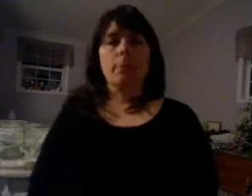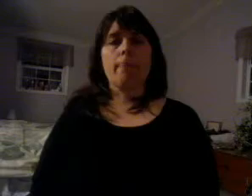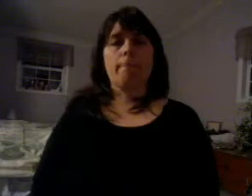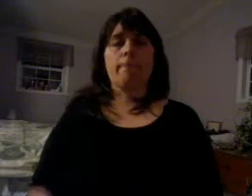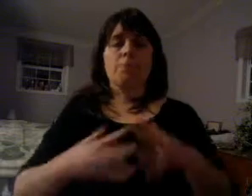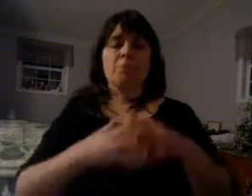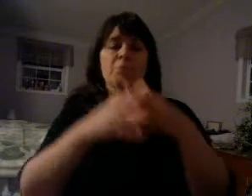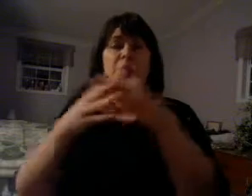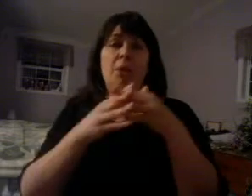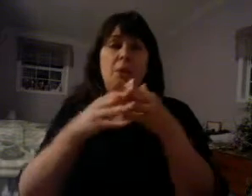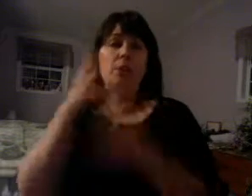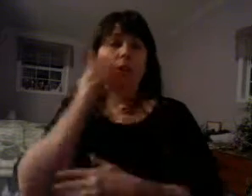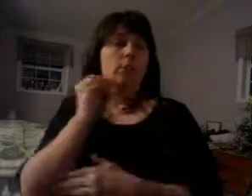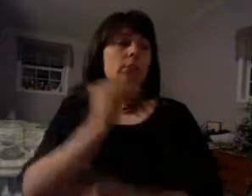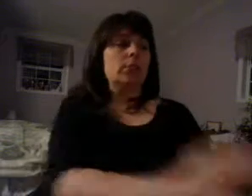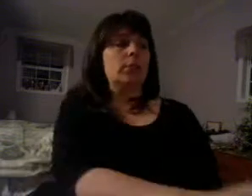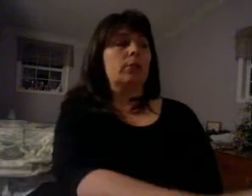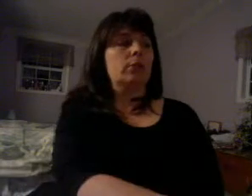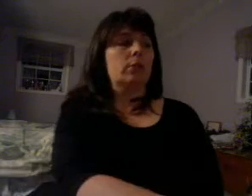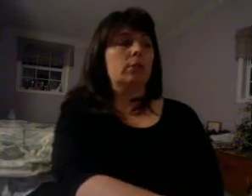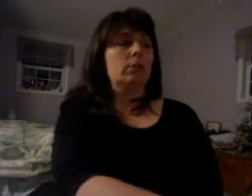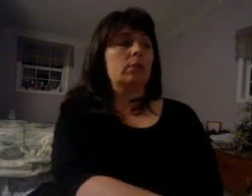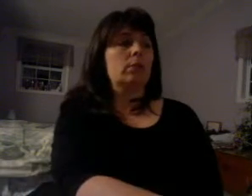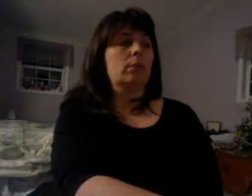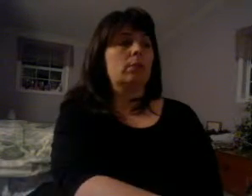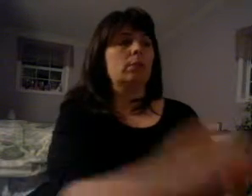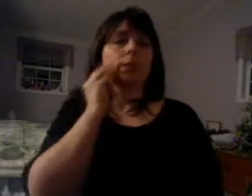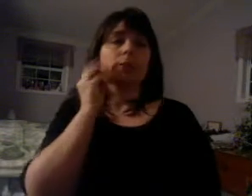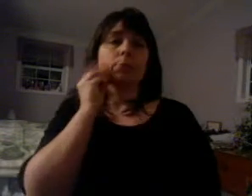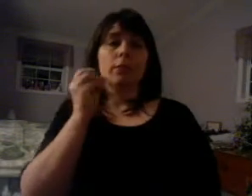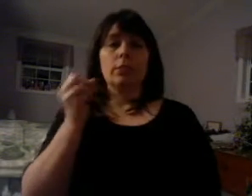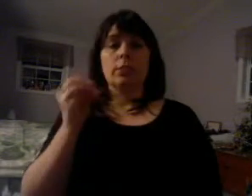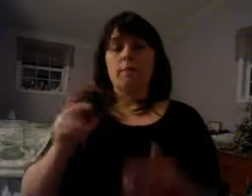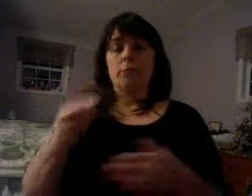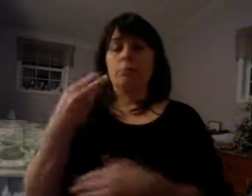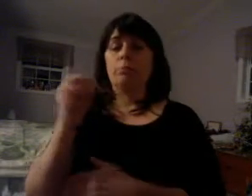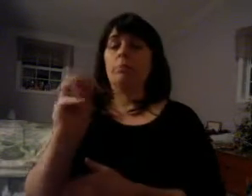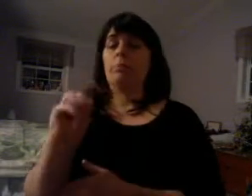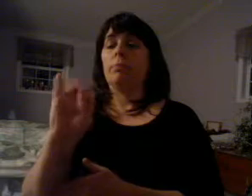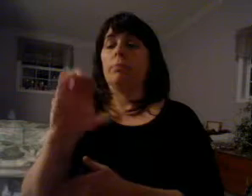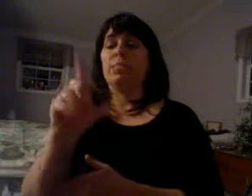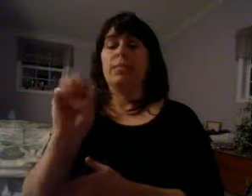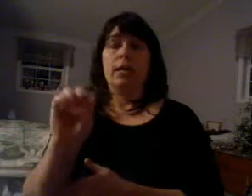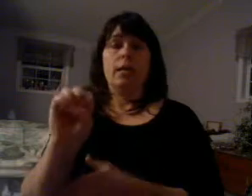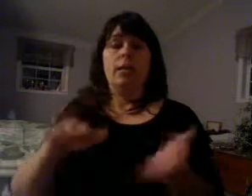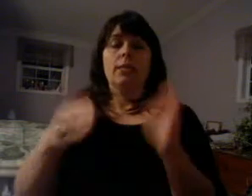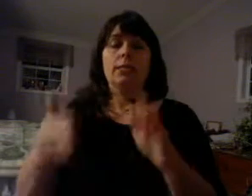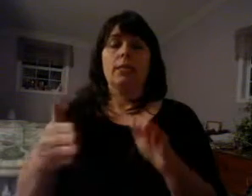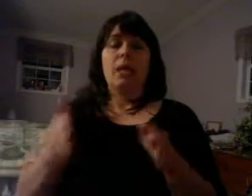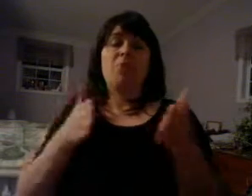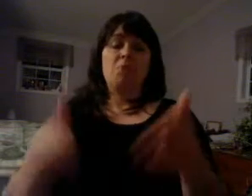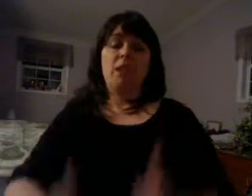The American experience of homicide, death as a way of life. I'm from Baltimore, Maryland, which is a town, a small city of